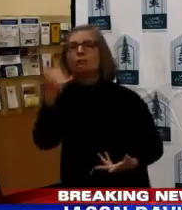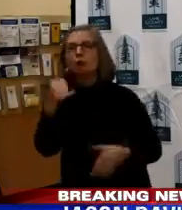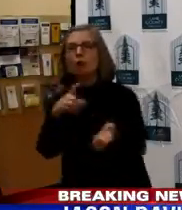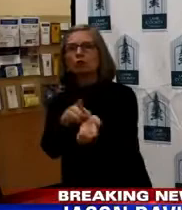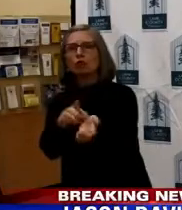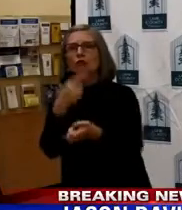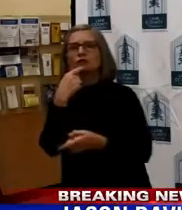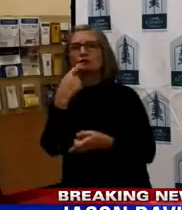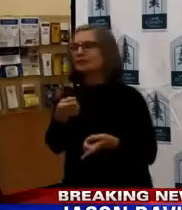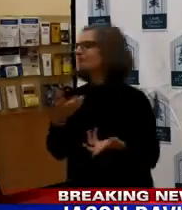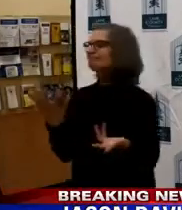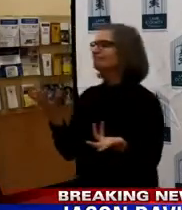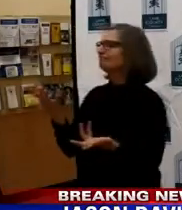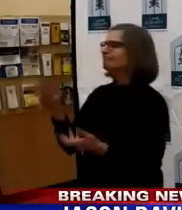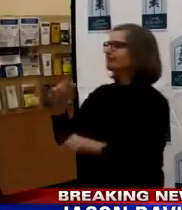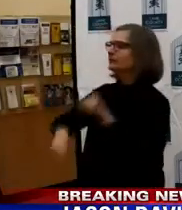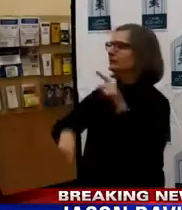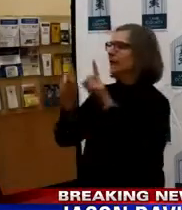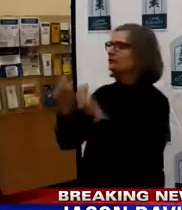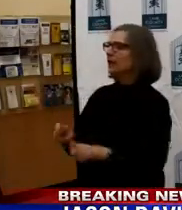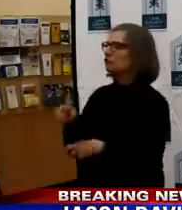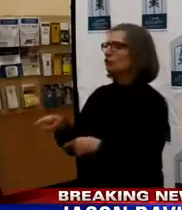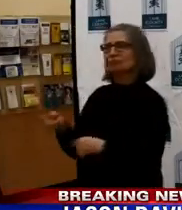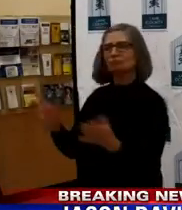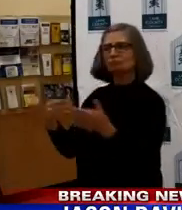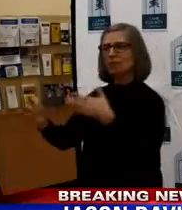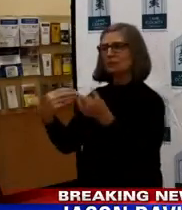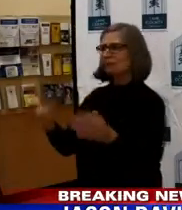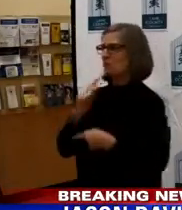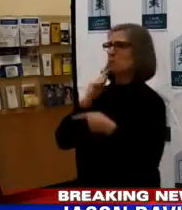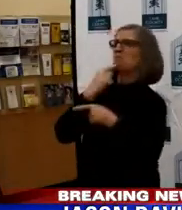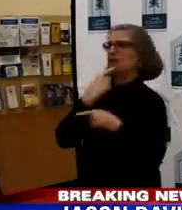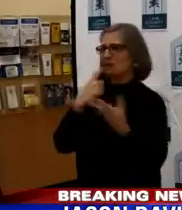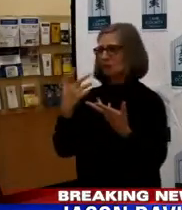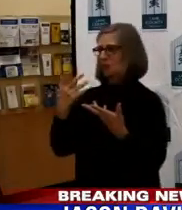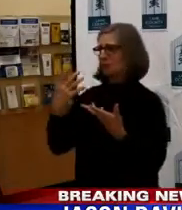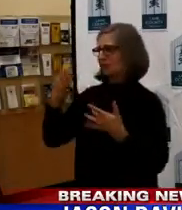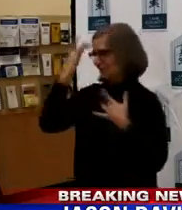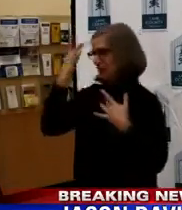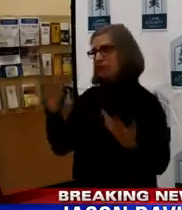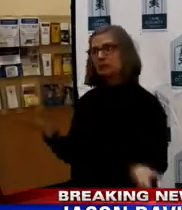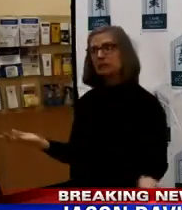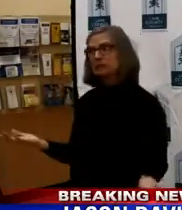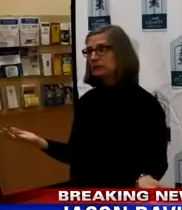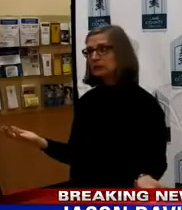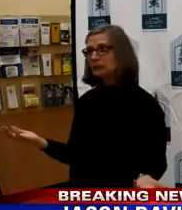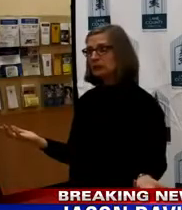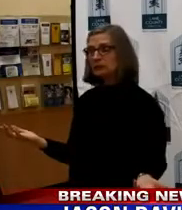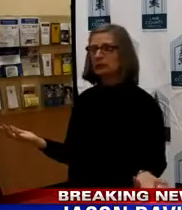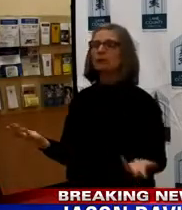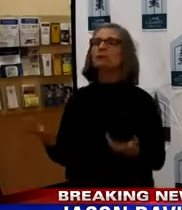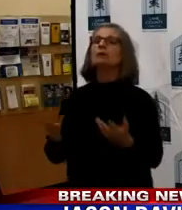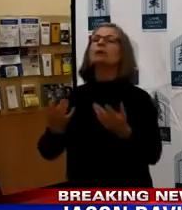even though they are experiencing some pretty severe symptoms. I think that that is to be expected, as each